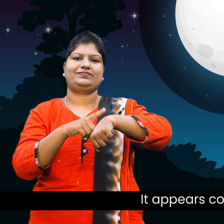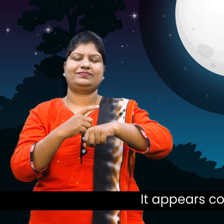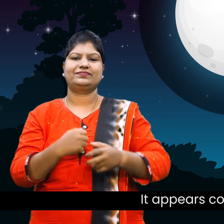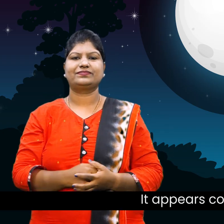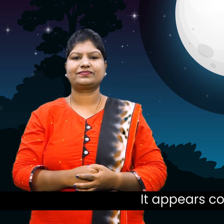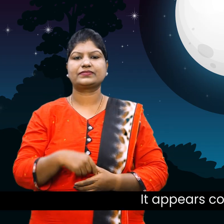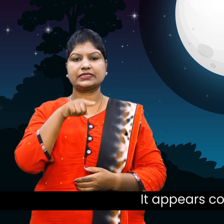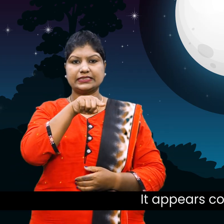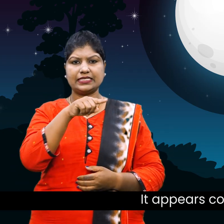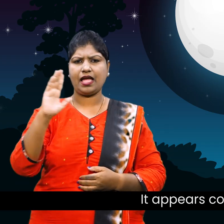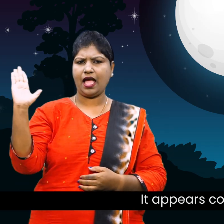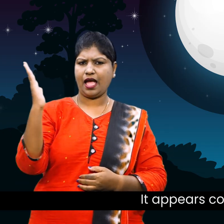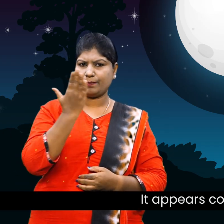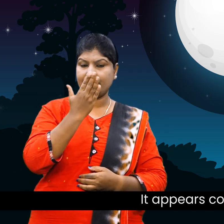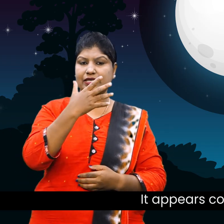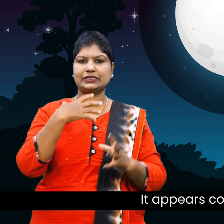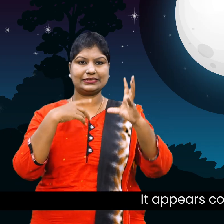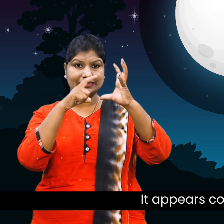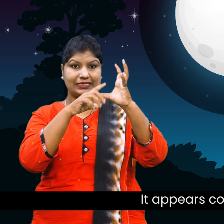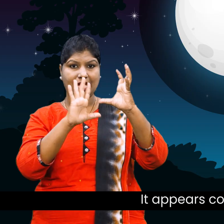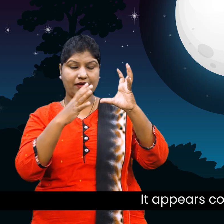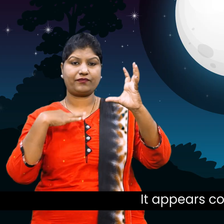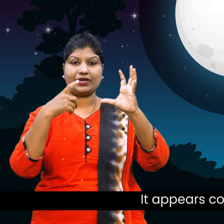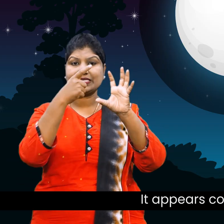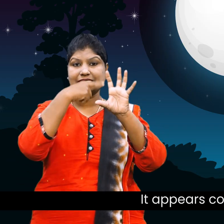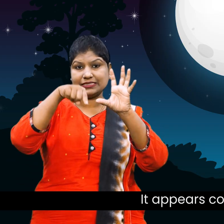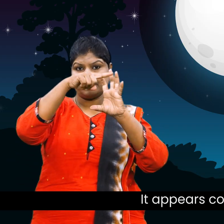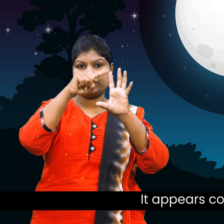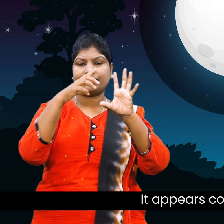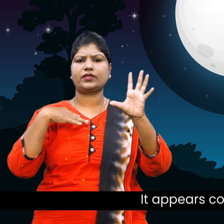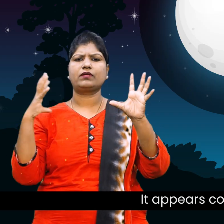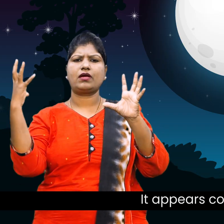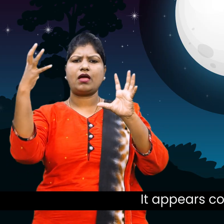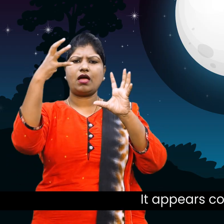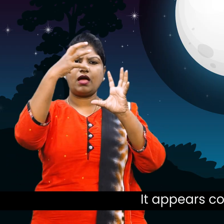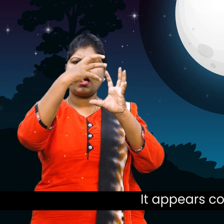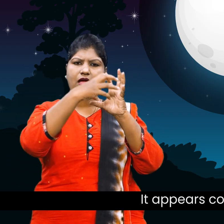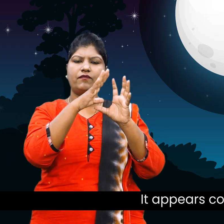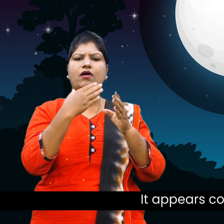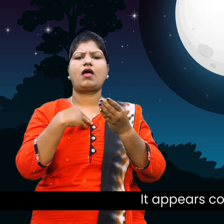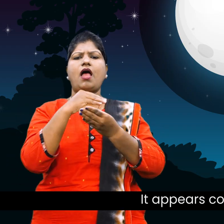It appears covered partially or fully.